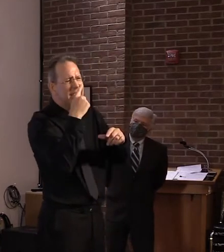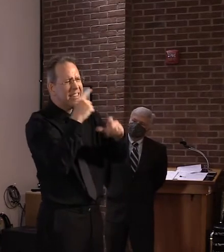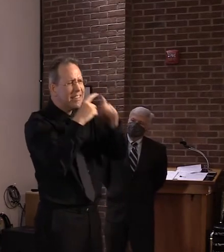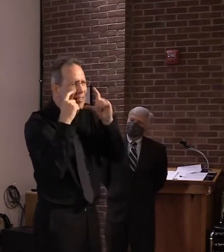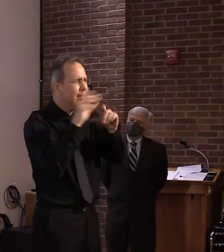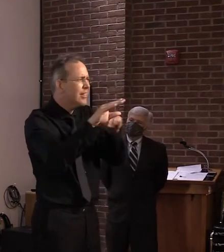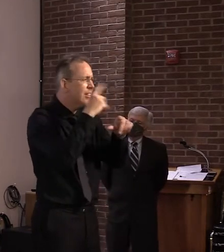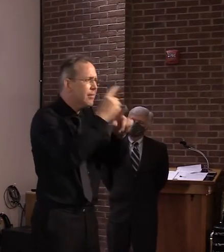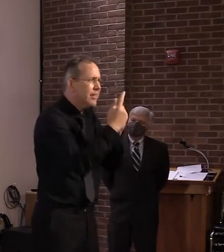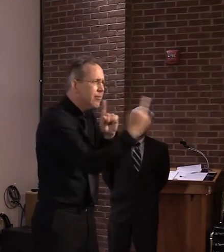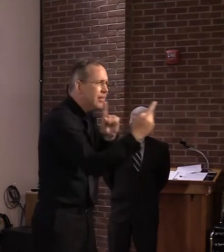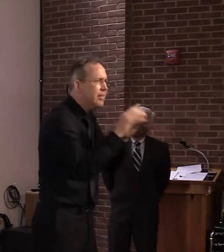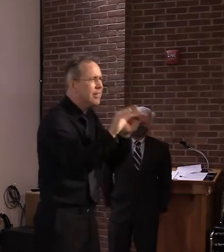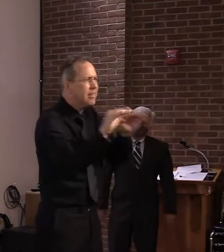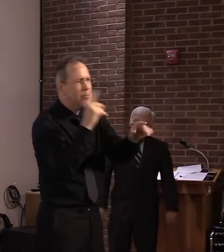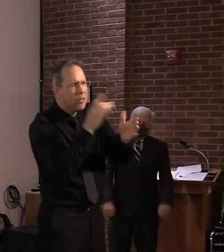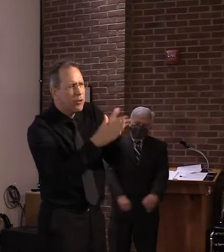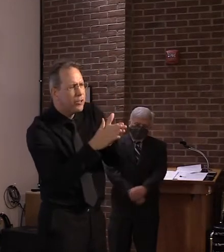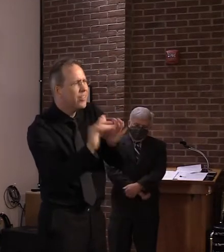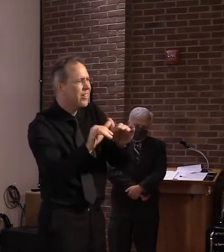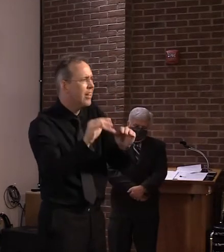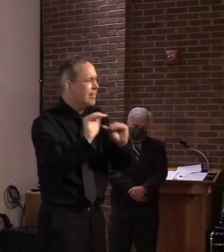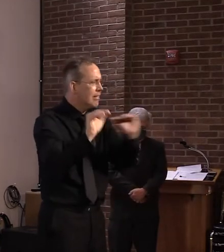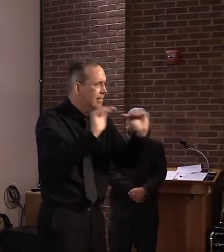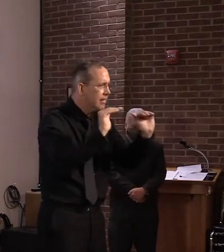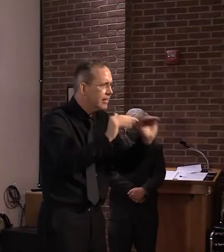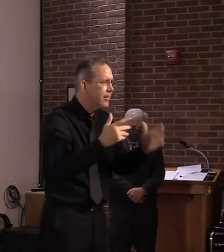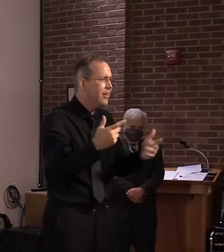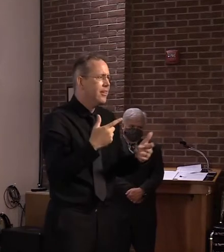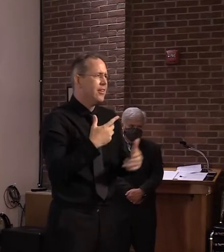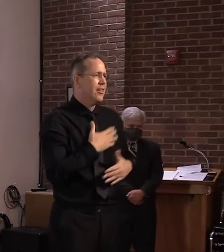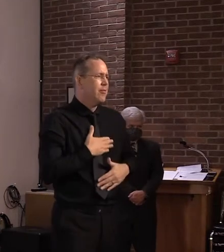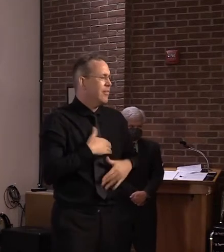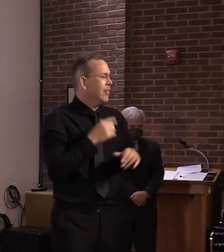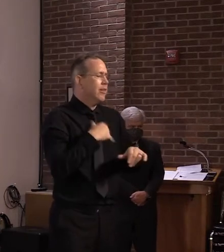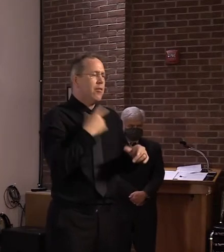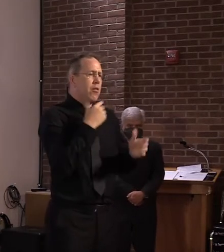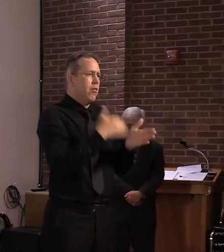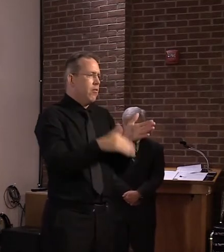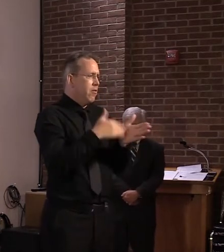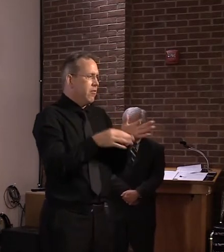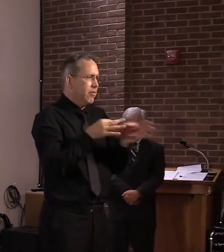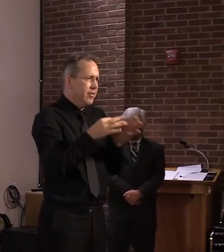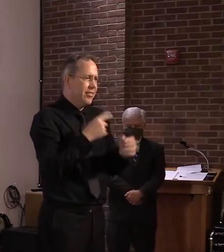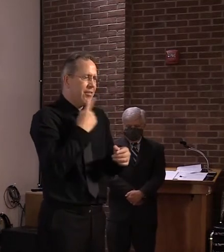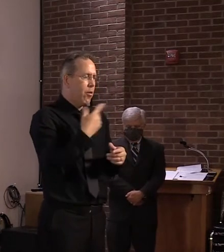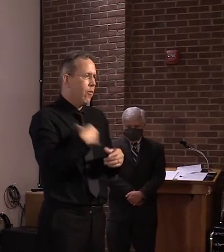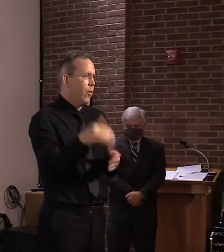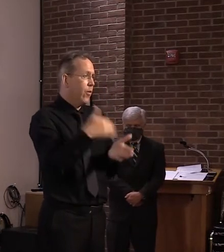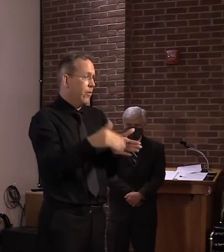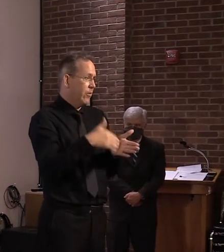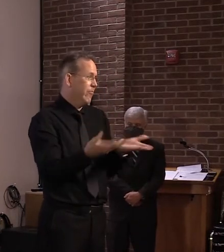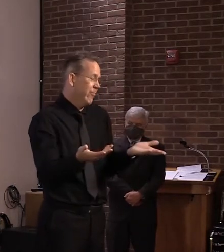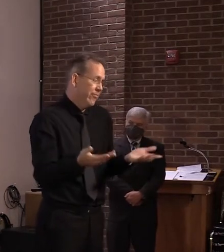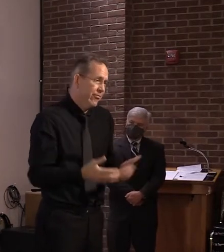include all of the things we've been preaching and making sure that people try to adhere to, but they also